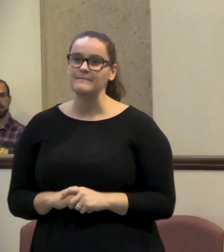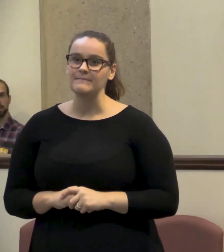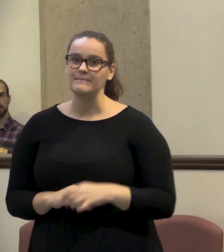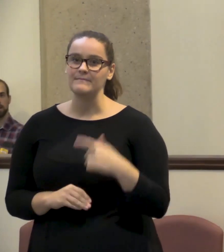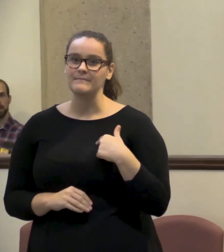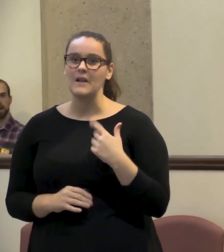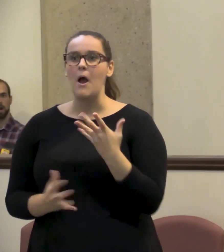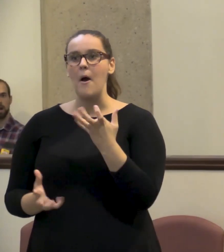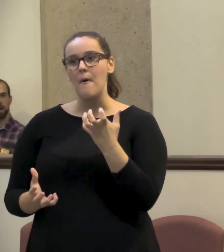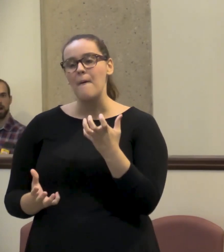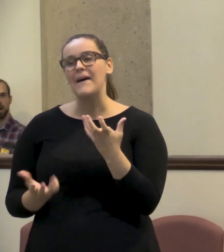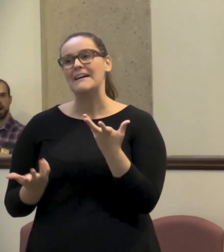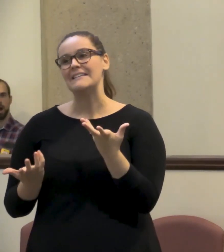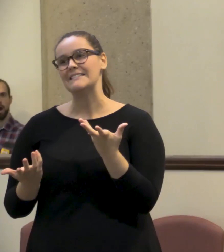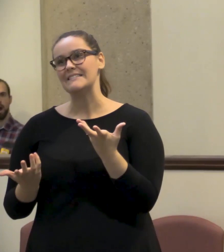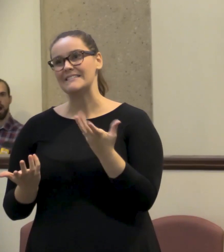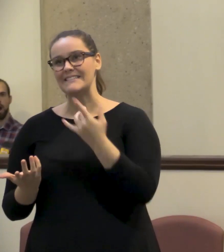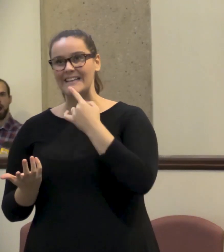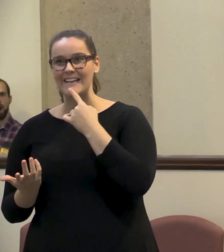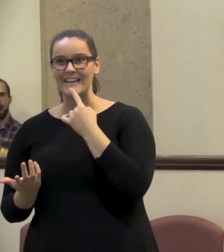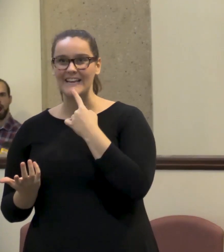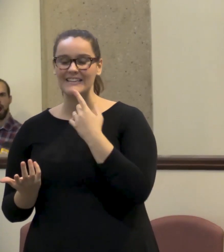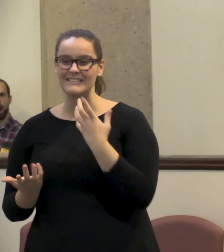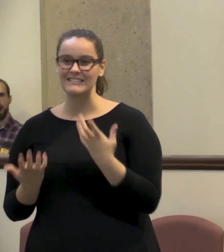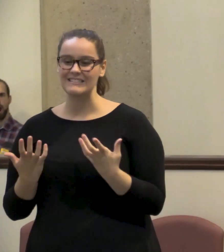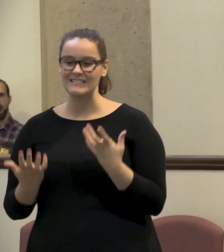So I want to say that